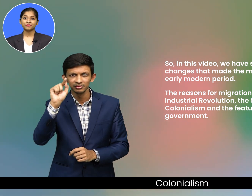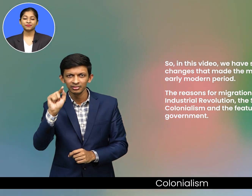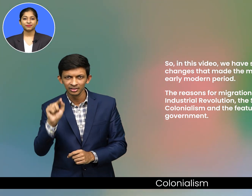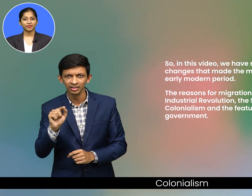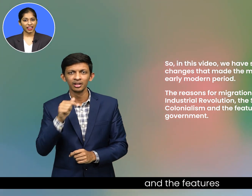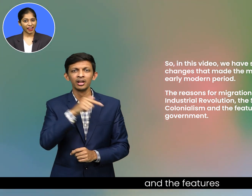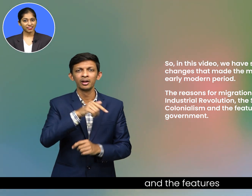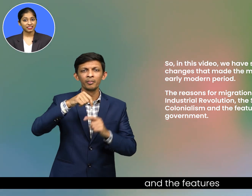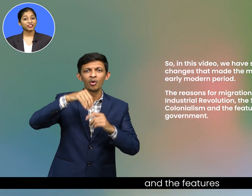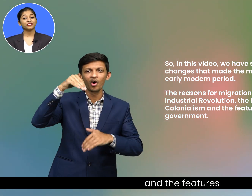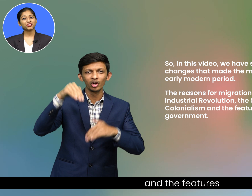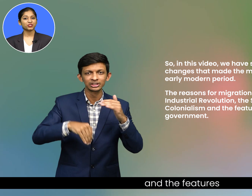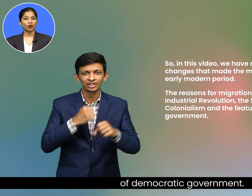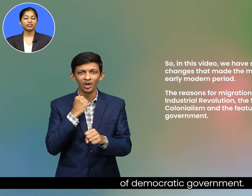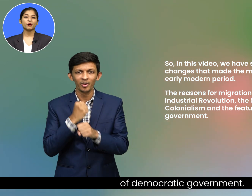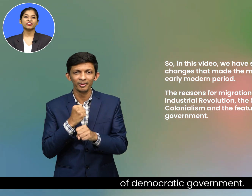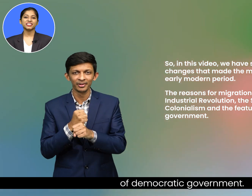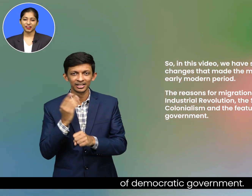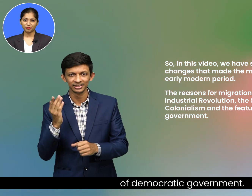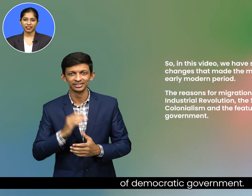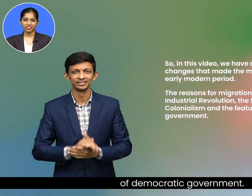colonialism, and the features of